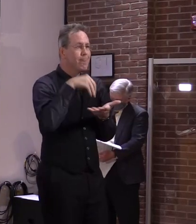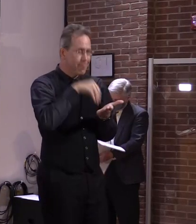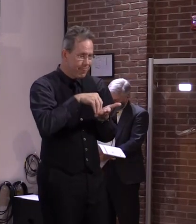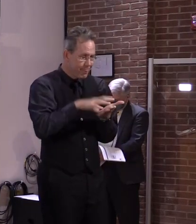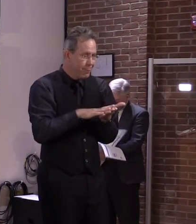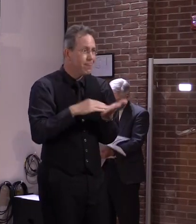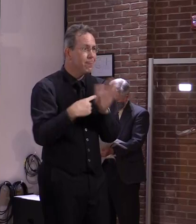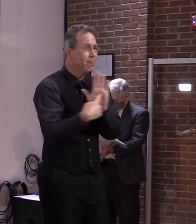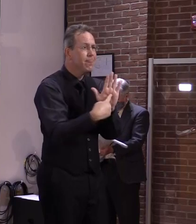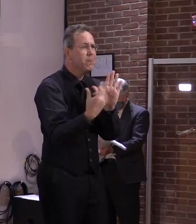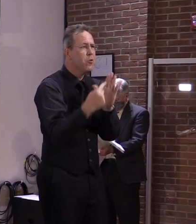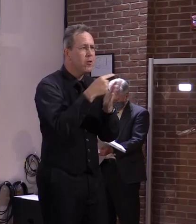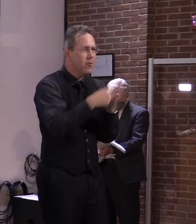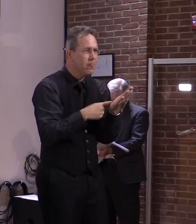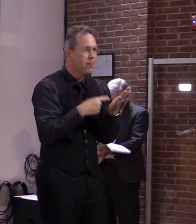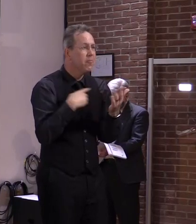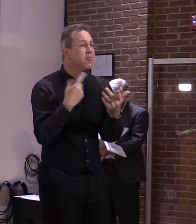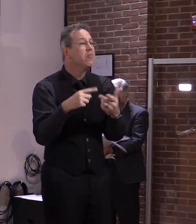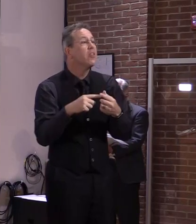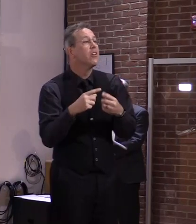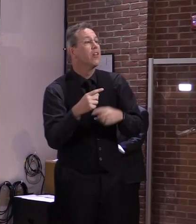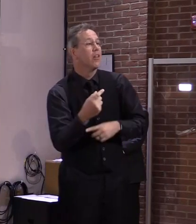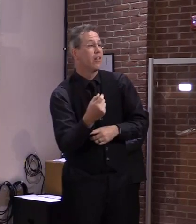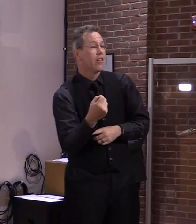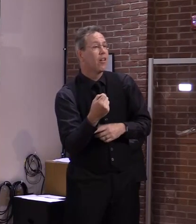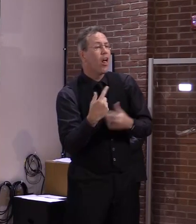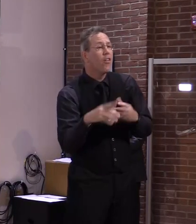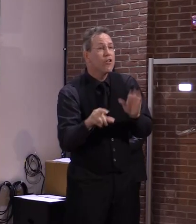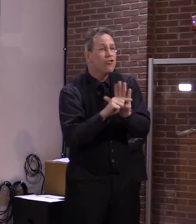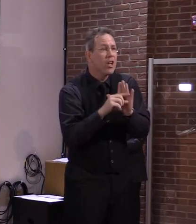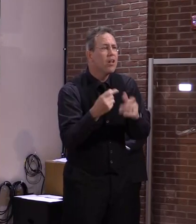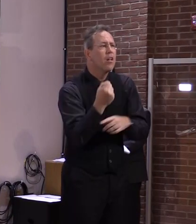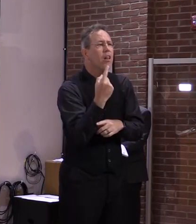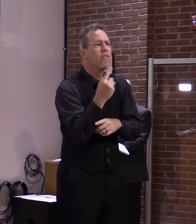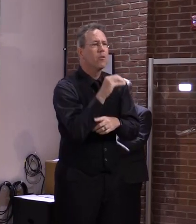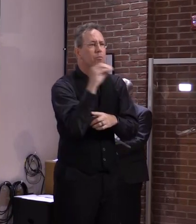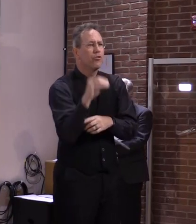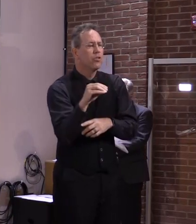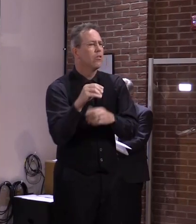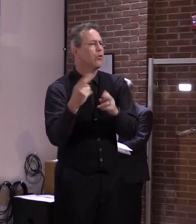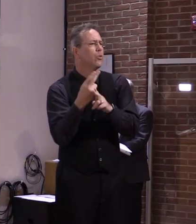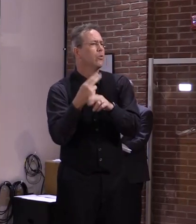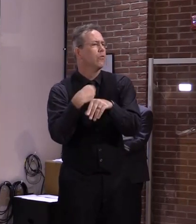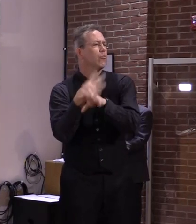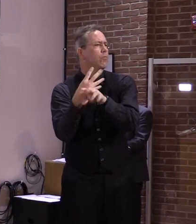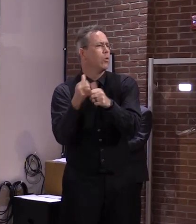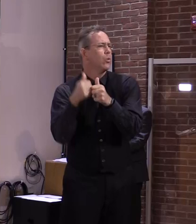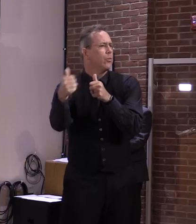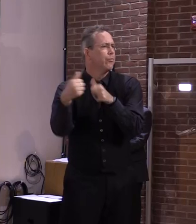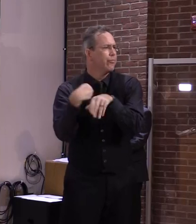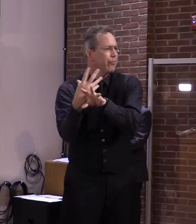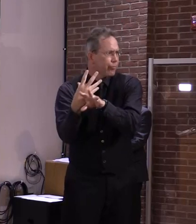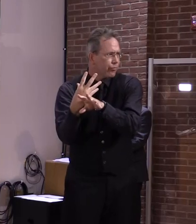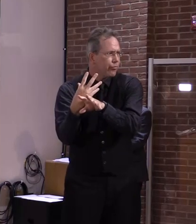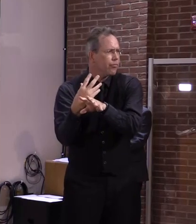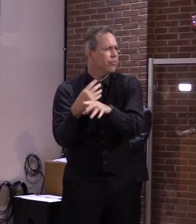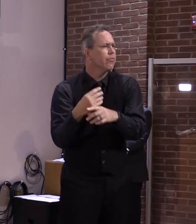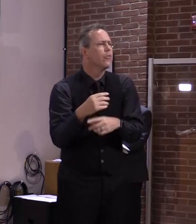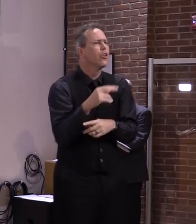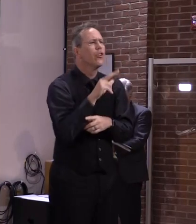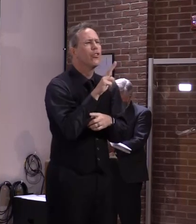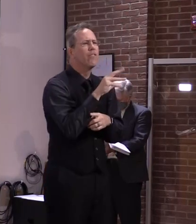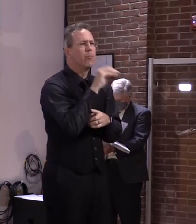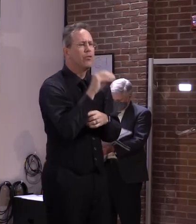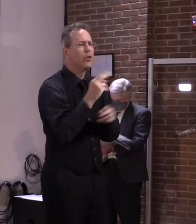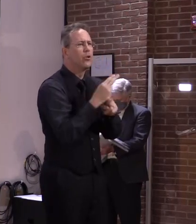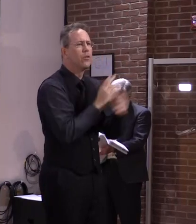levels, about 11% of our students experienced remote learning in April, 35% were full in-person, and